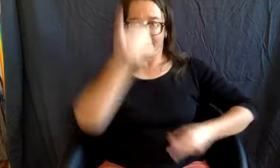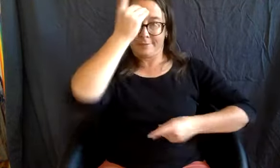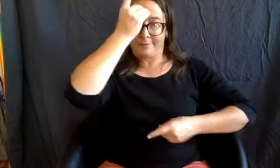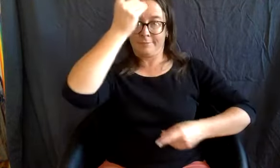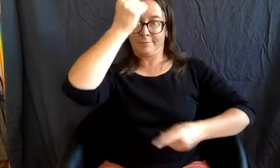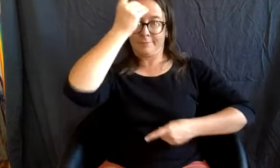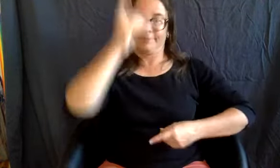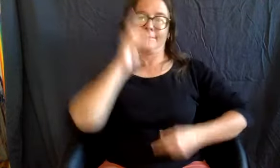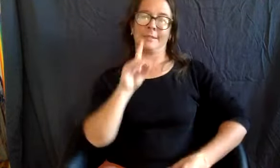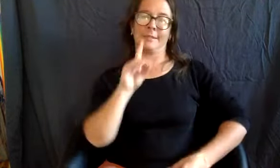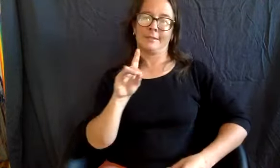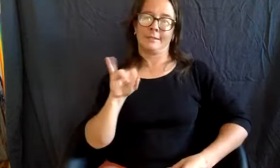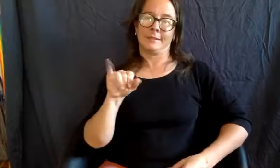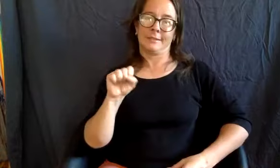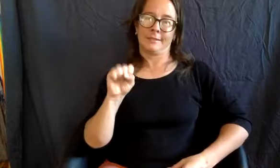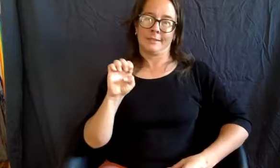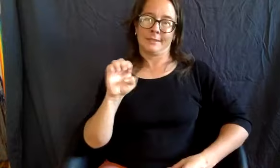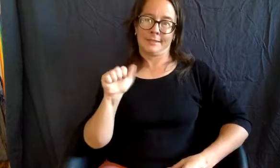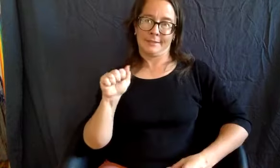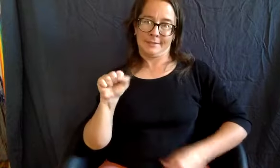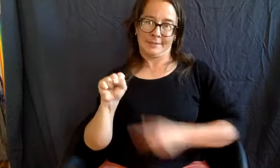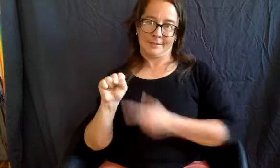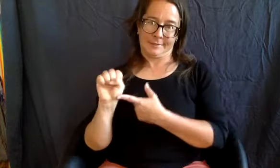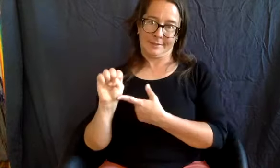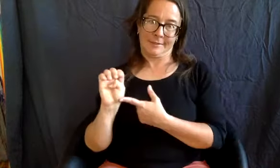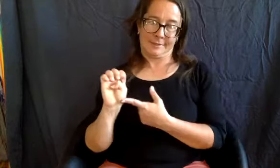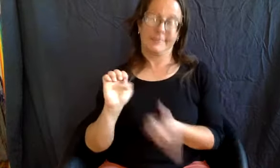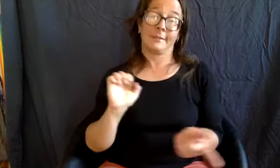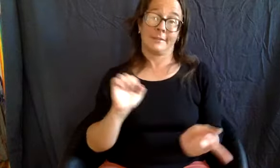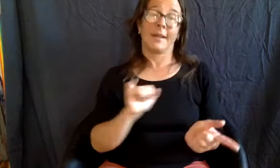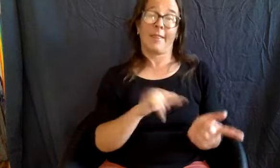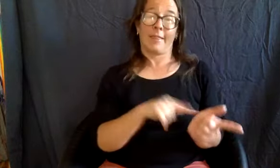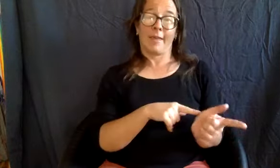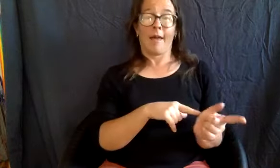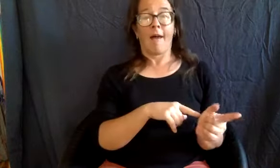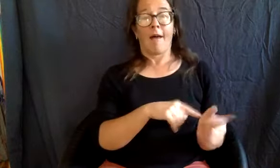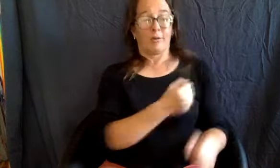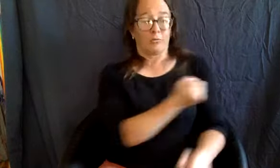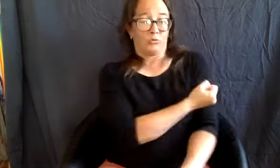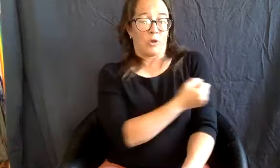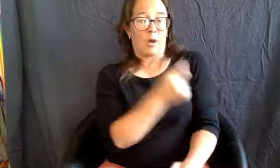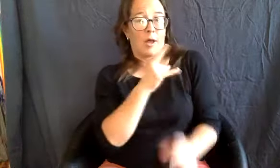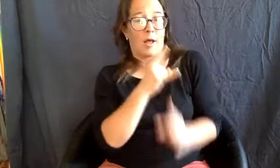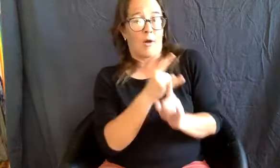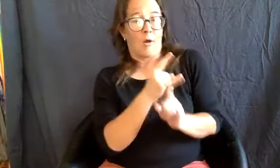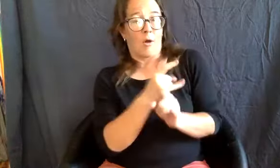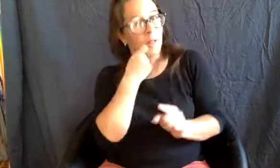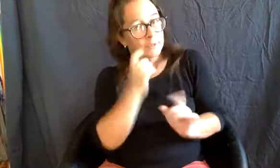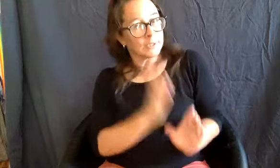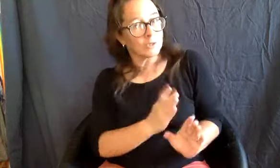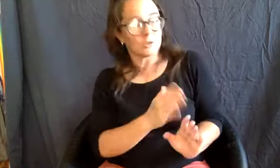because one more time, I'm trying to understand in my head why this is happening. And then therefore, once I figure